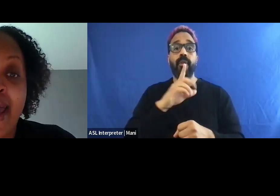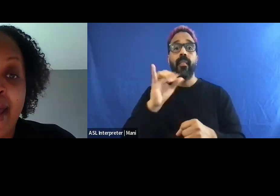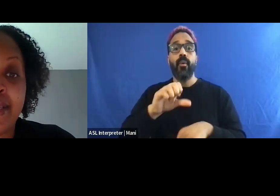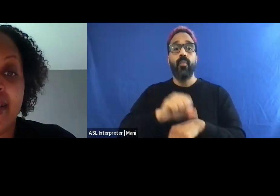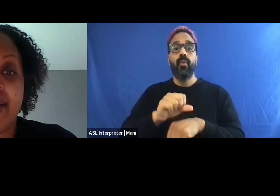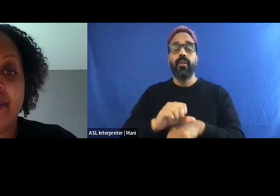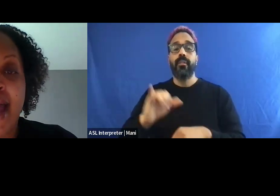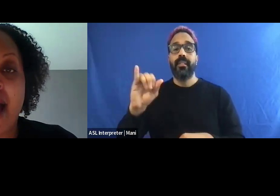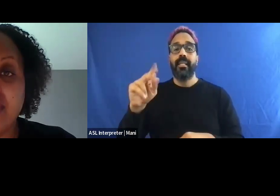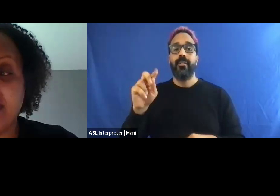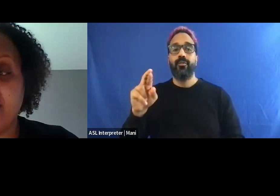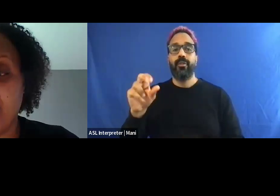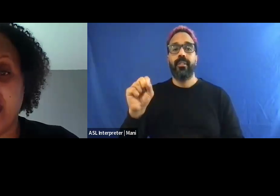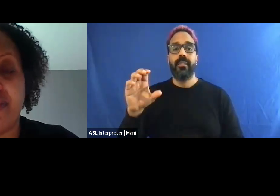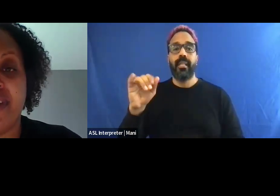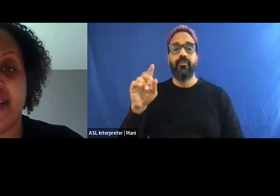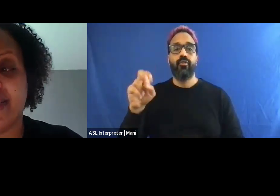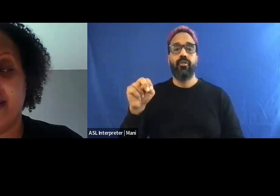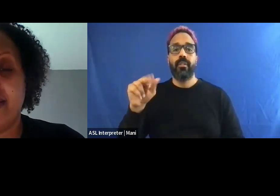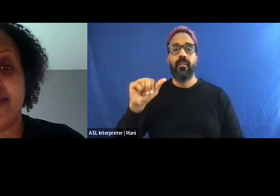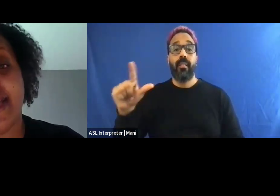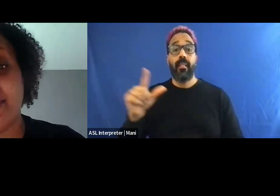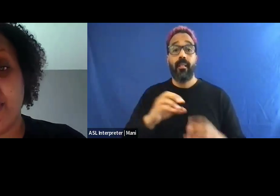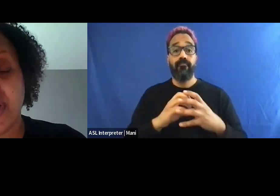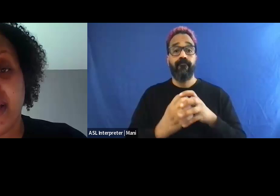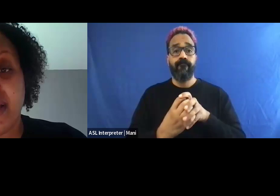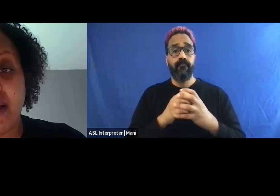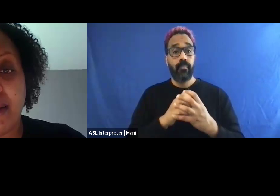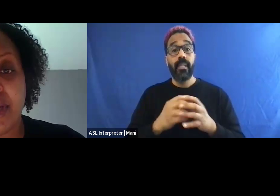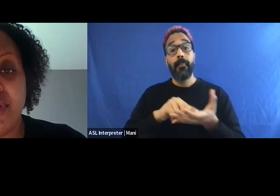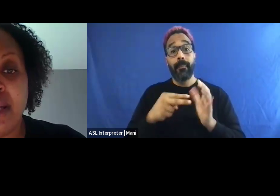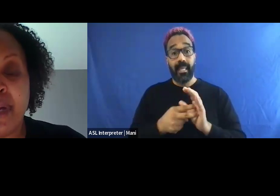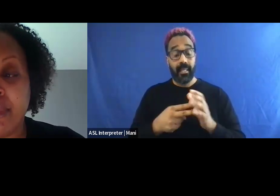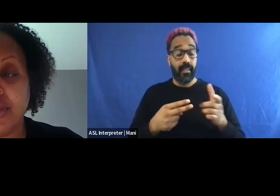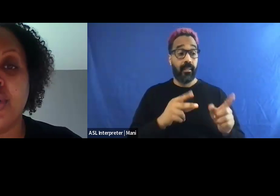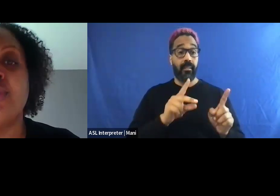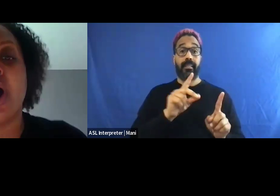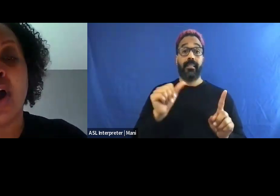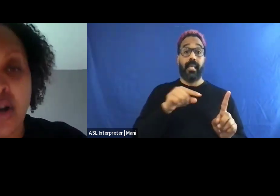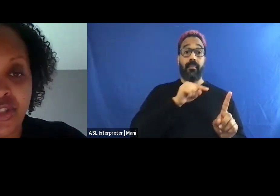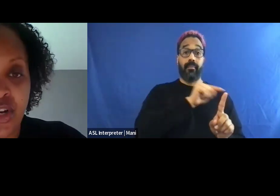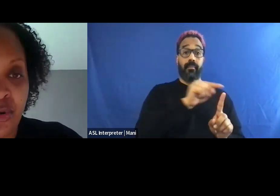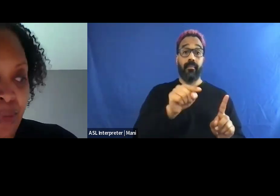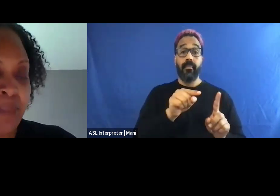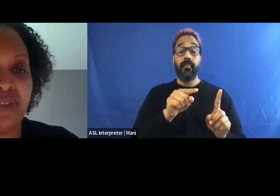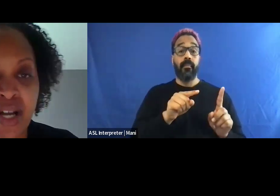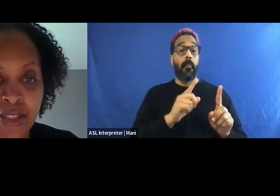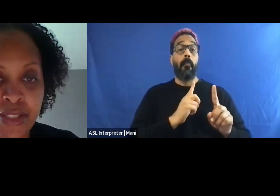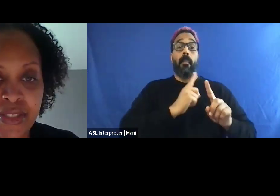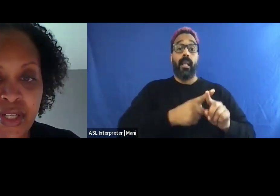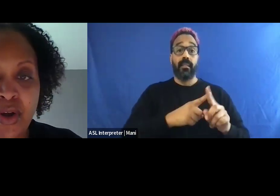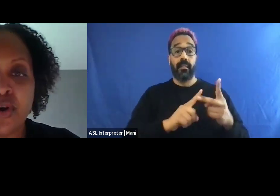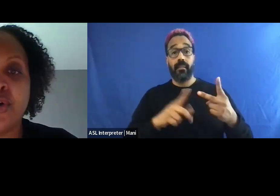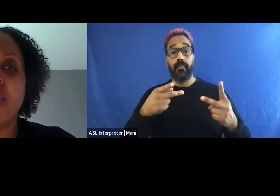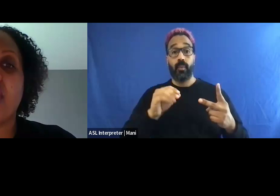looking at how does this work affect disabled community members who are also people of